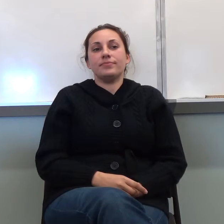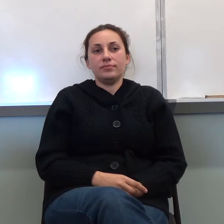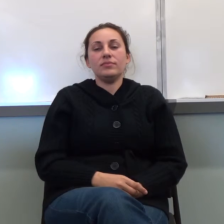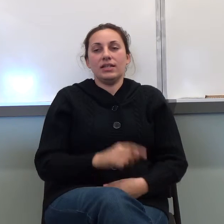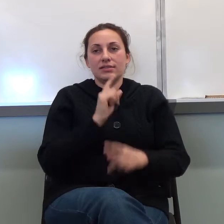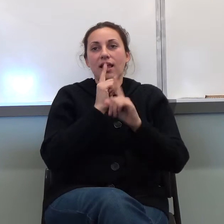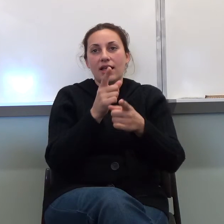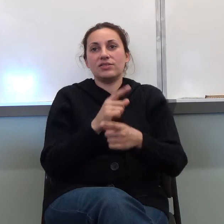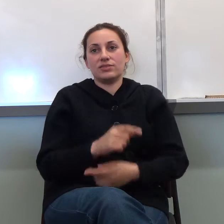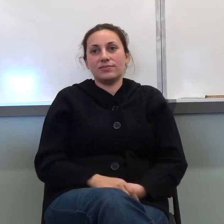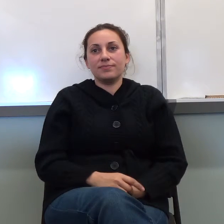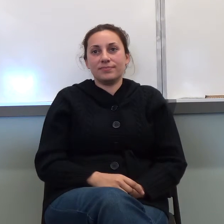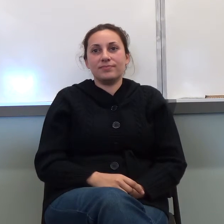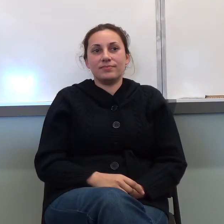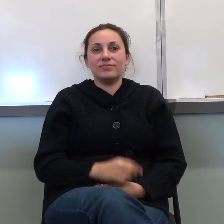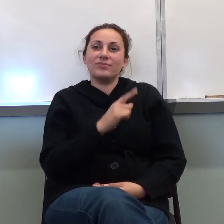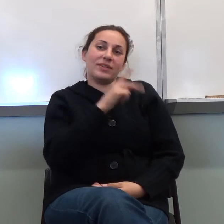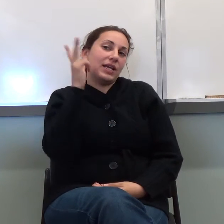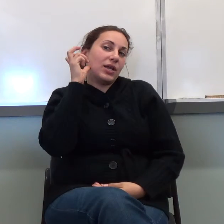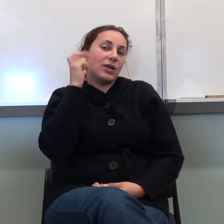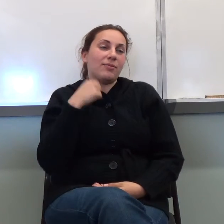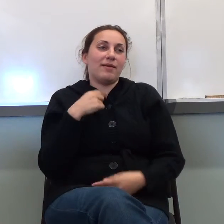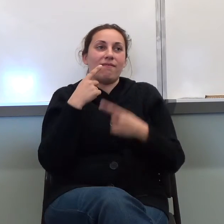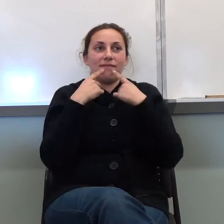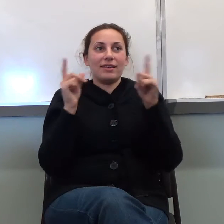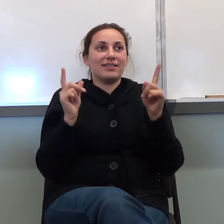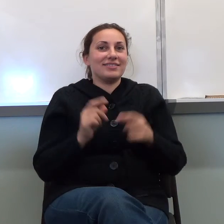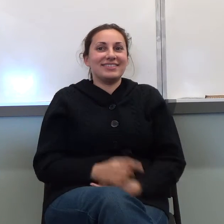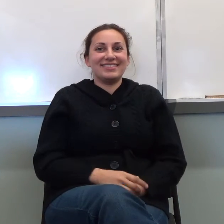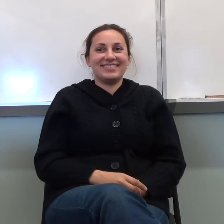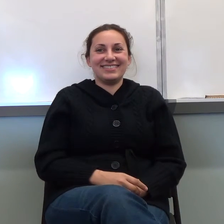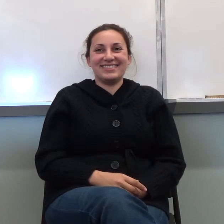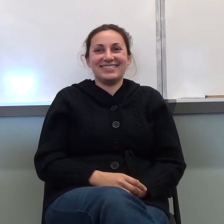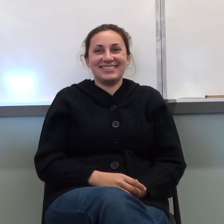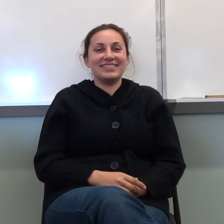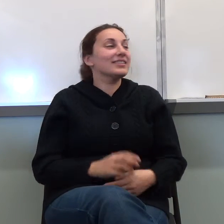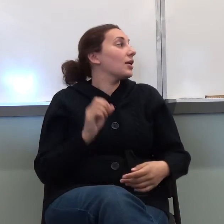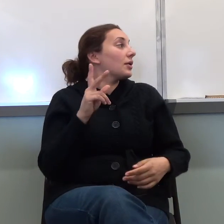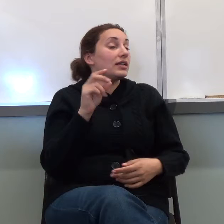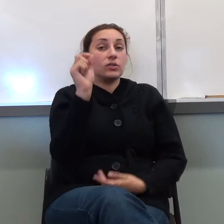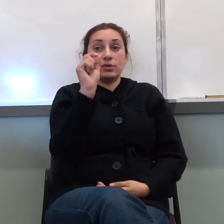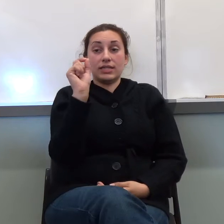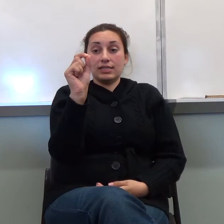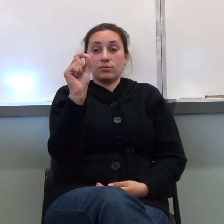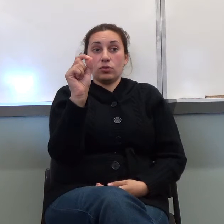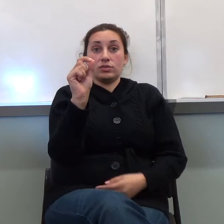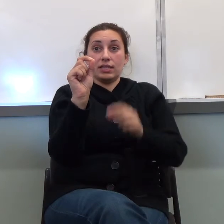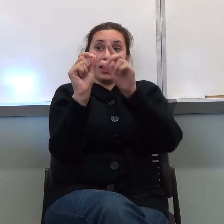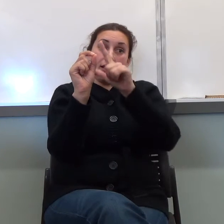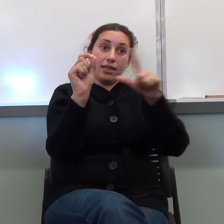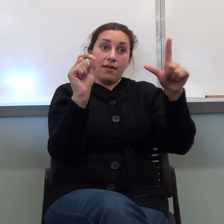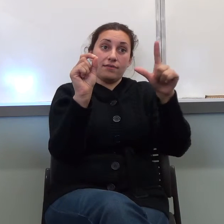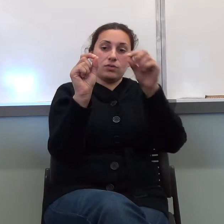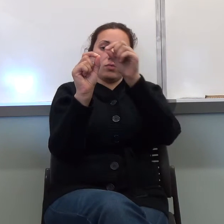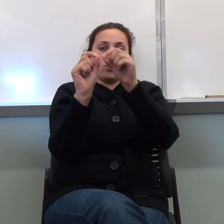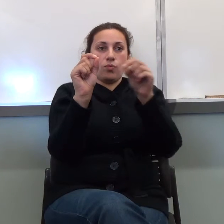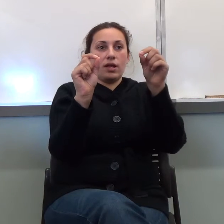by 0.01 to get the decimal. That moves the decimal point 2 to the left and becomes 1.6. That's